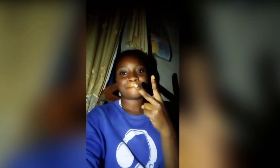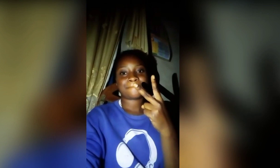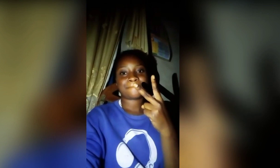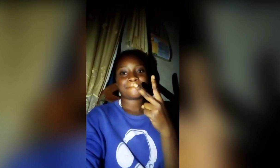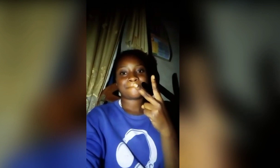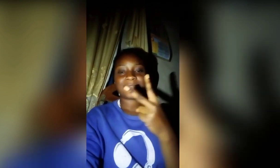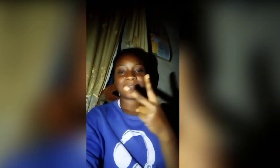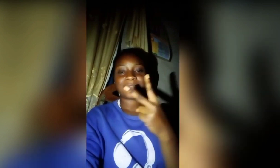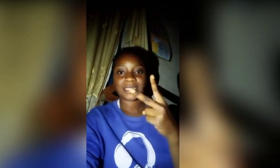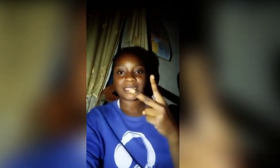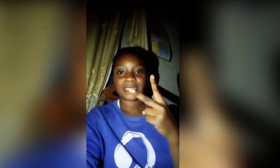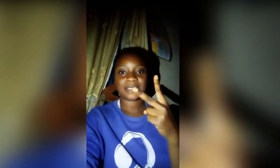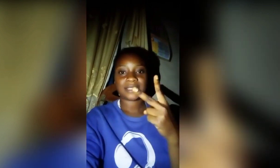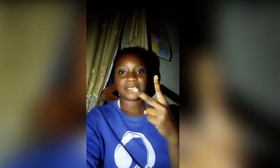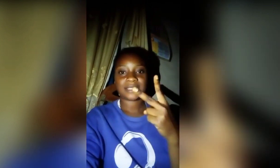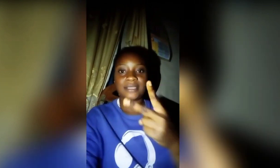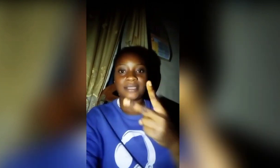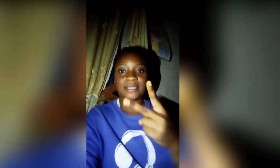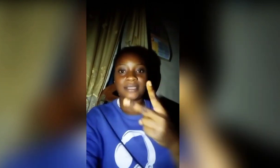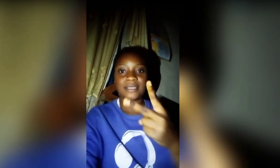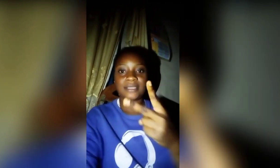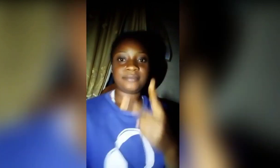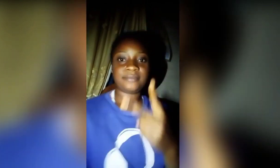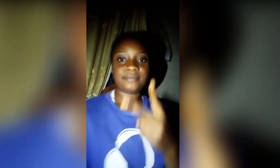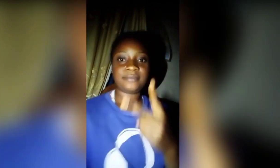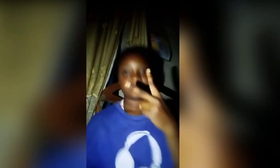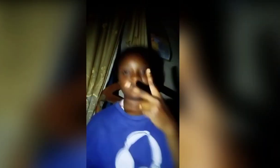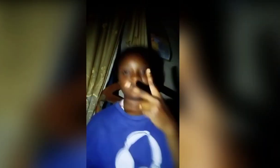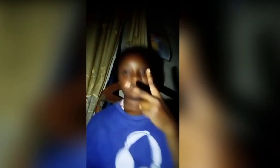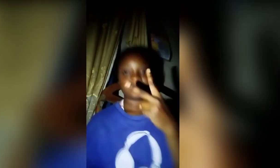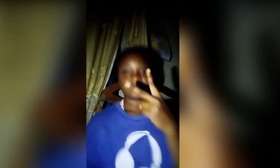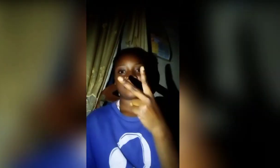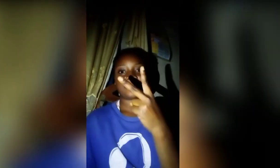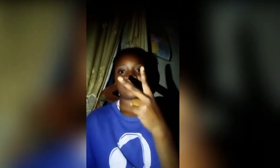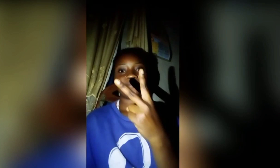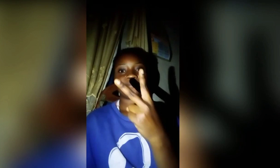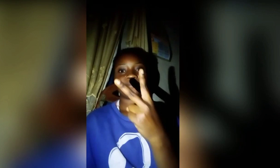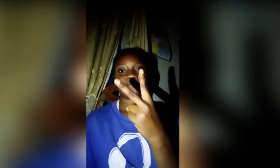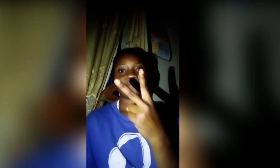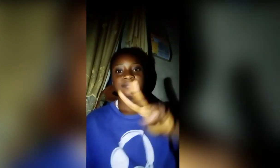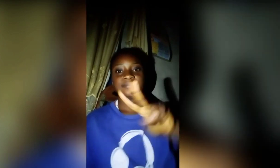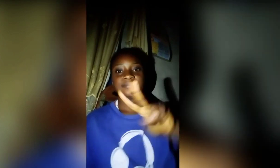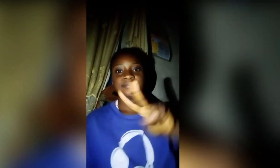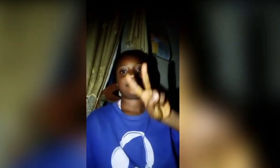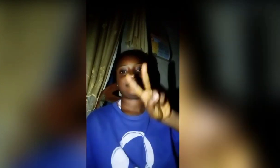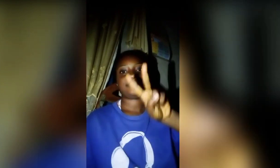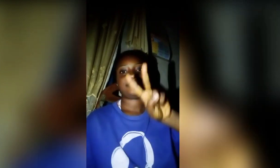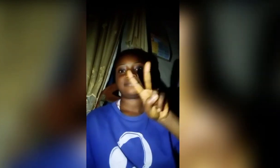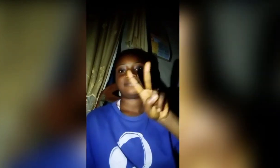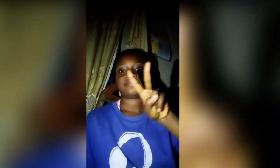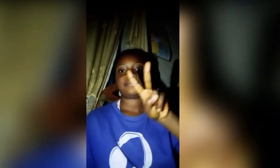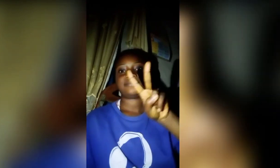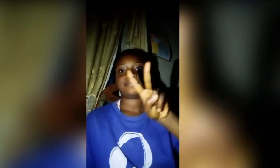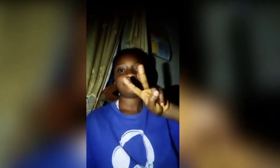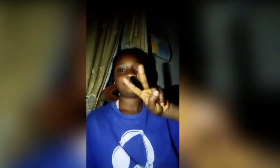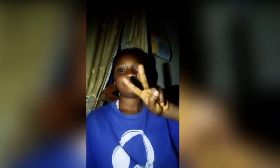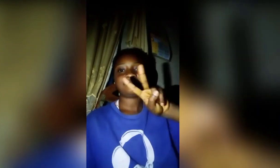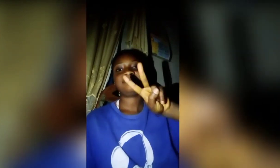Your finger. You know, like turn it the other way. Let your palm